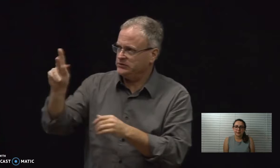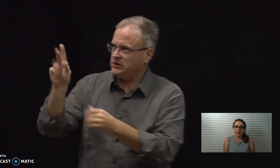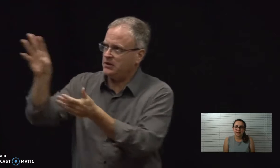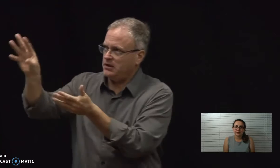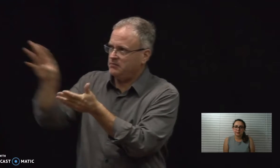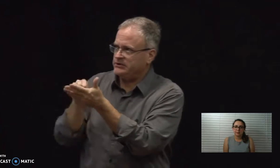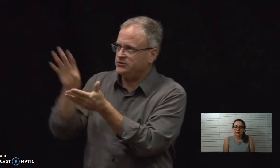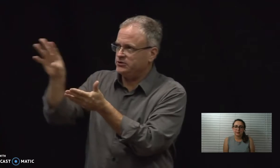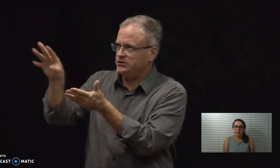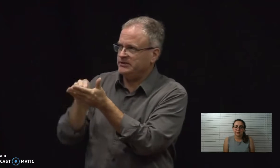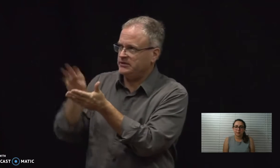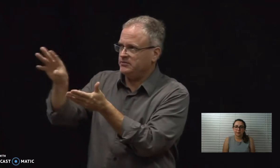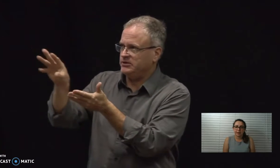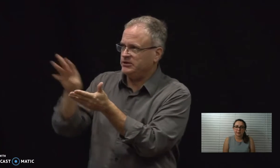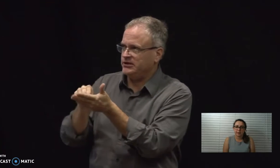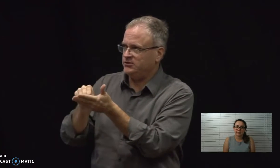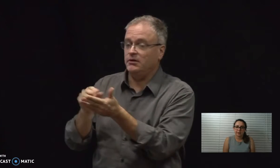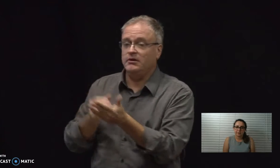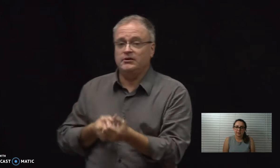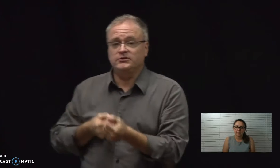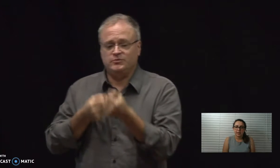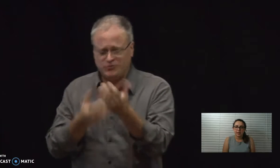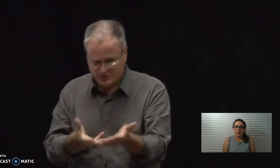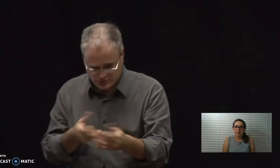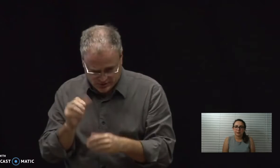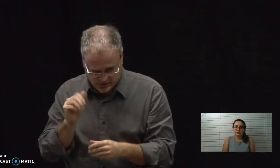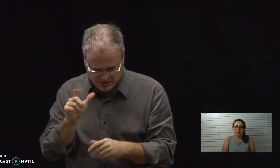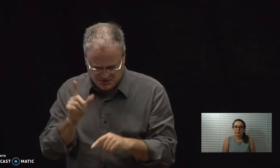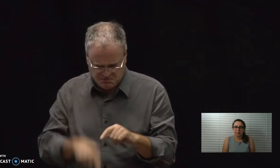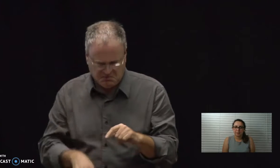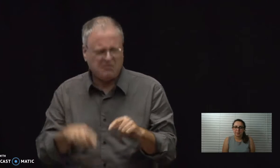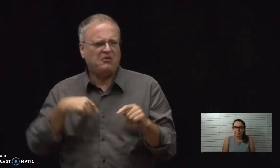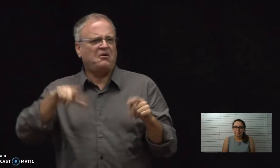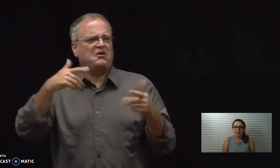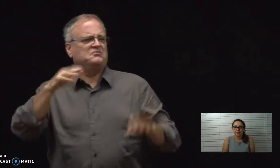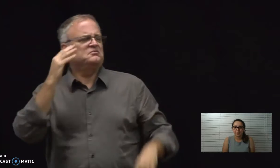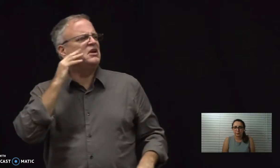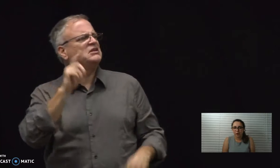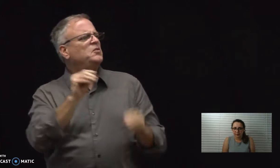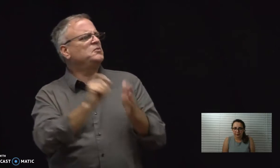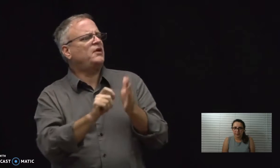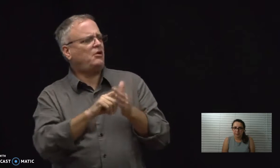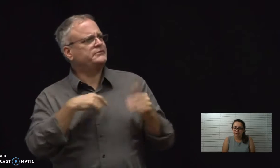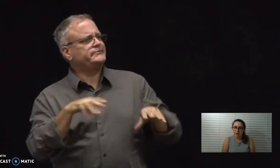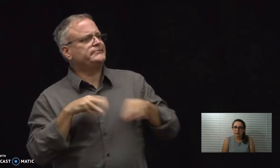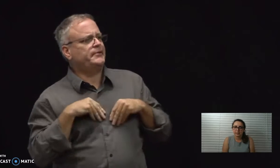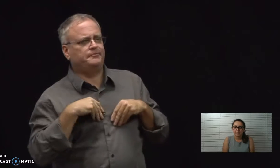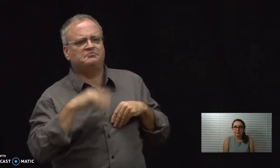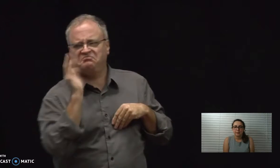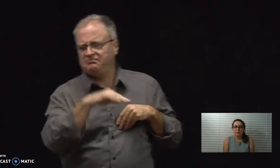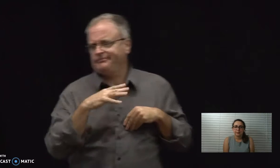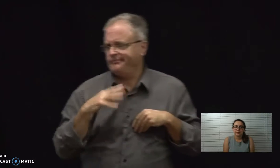But I had to give all my writing to my professor, and she'd give me all this feedback, but I was doing it wrong, apparently, according to